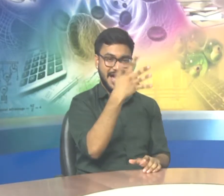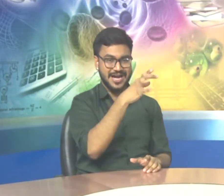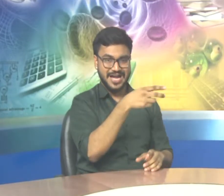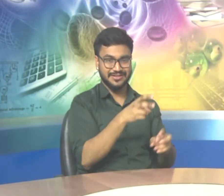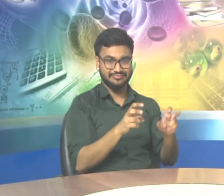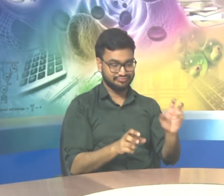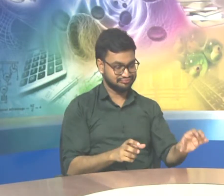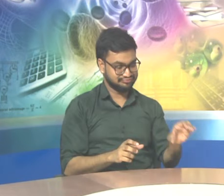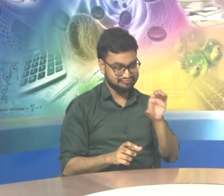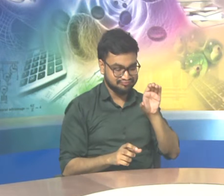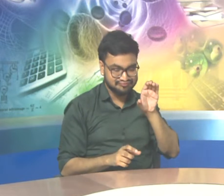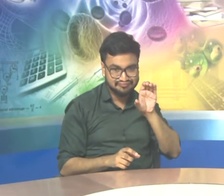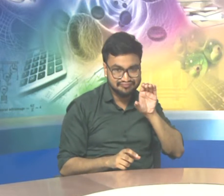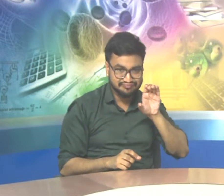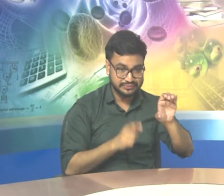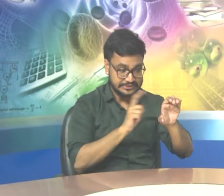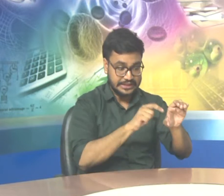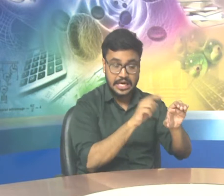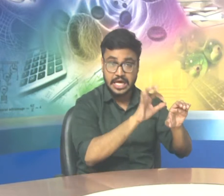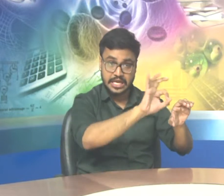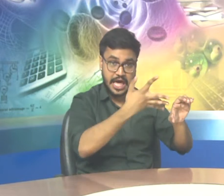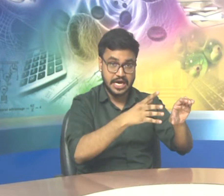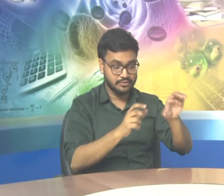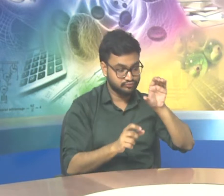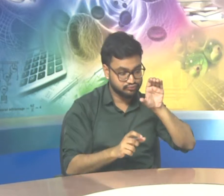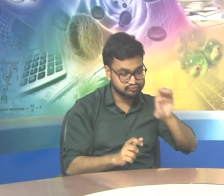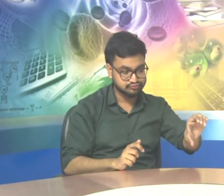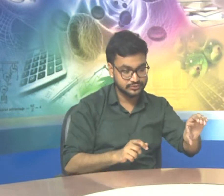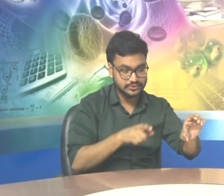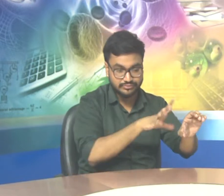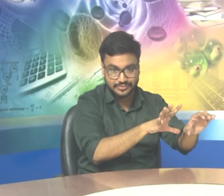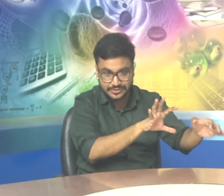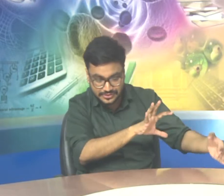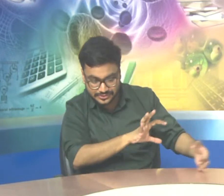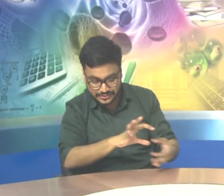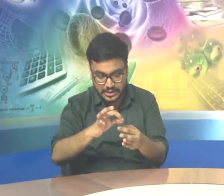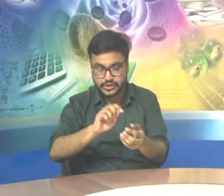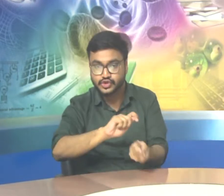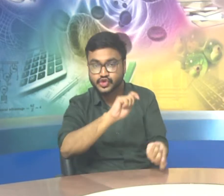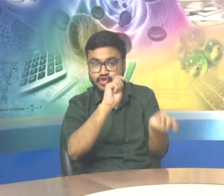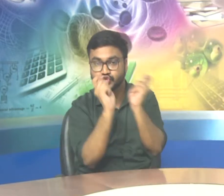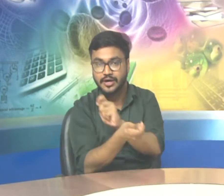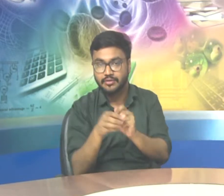like electrical energy changes into light energy,